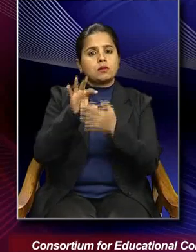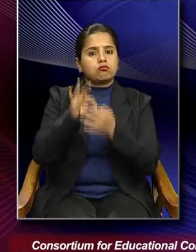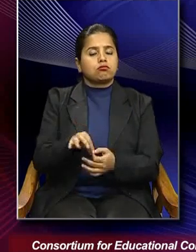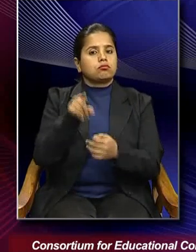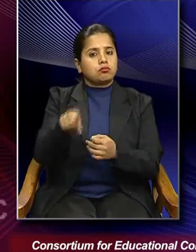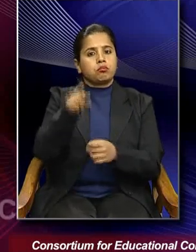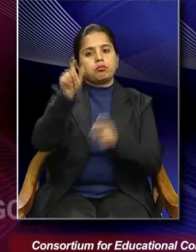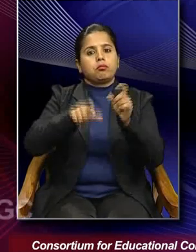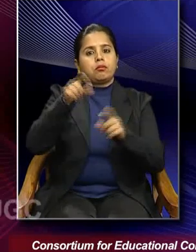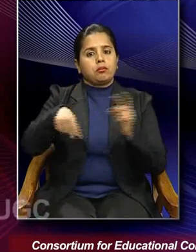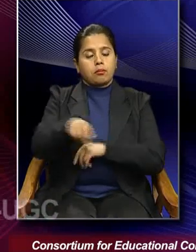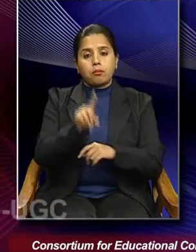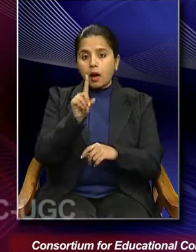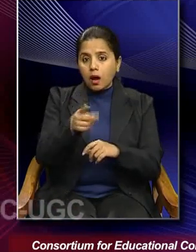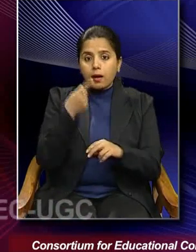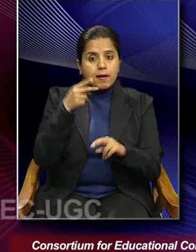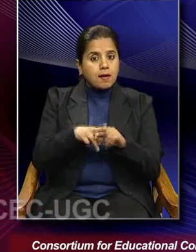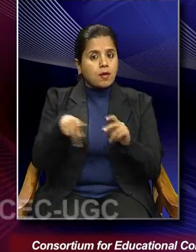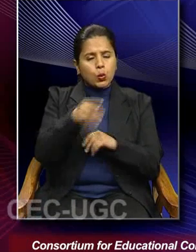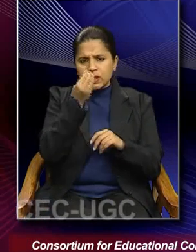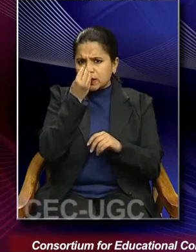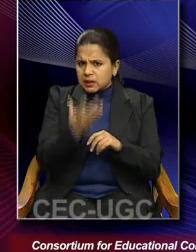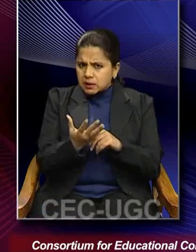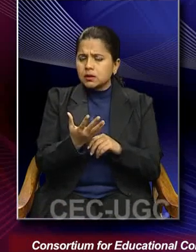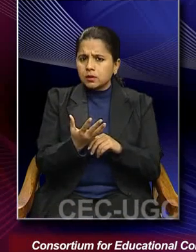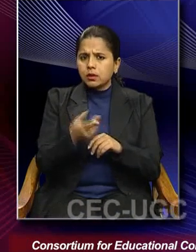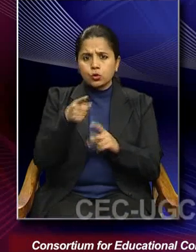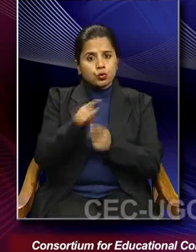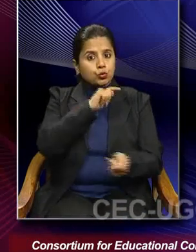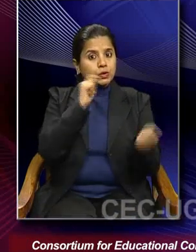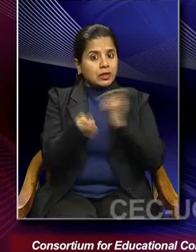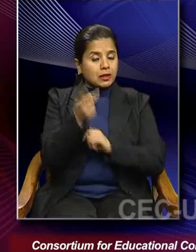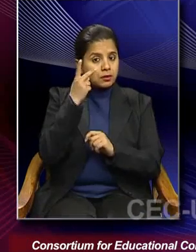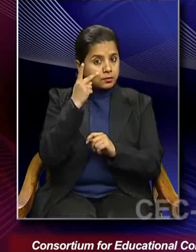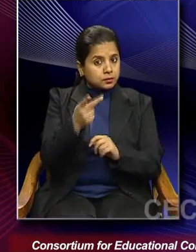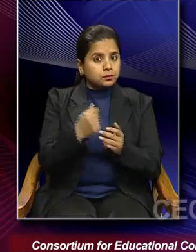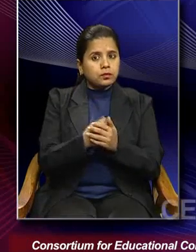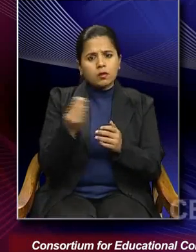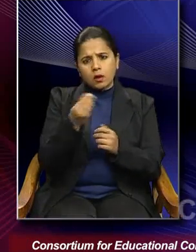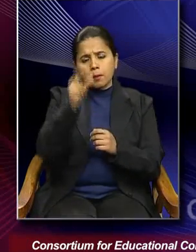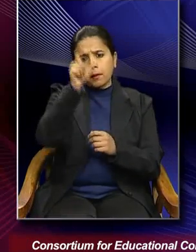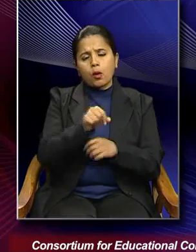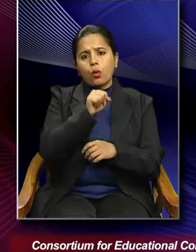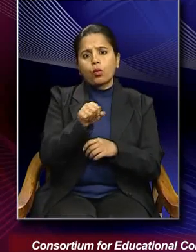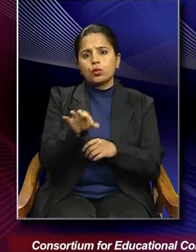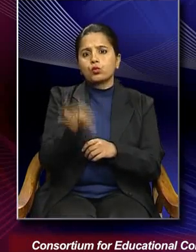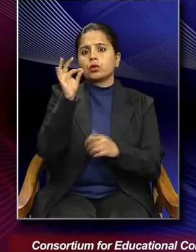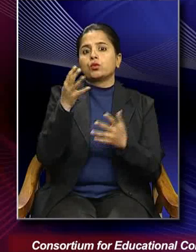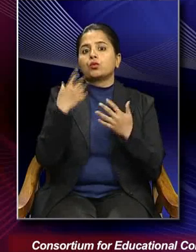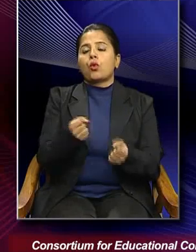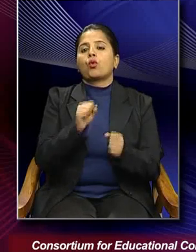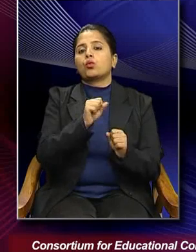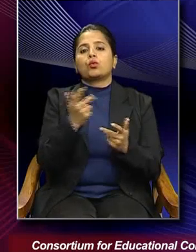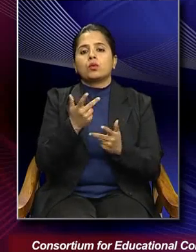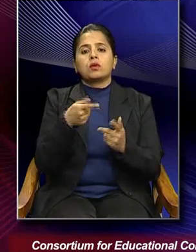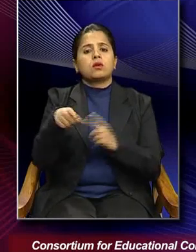individuals. But if it is so easy to change someone's preference, then